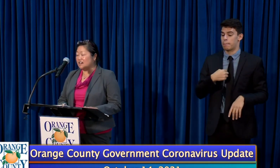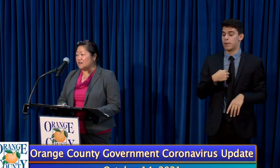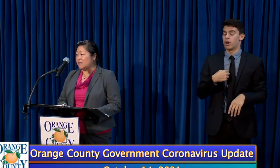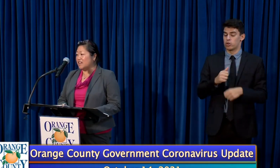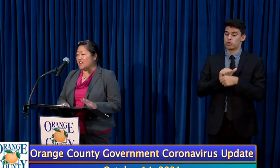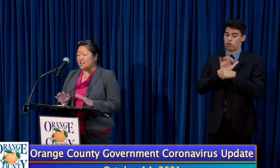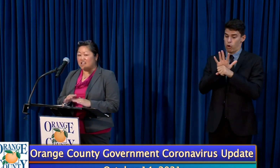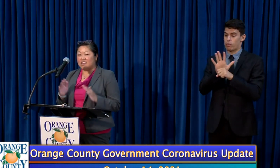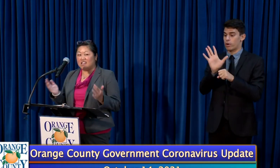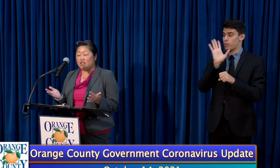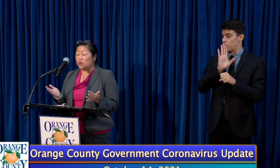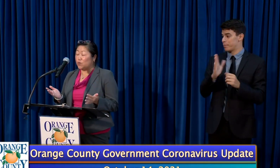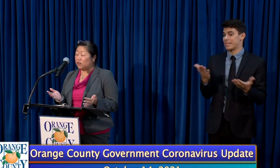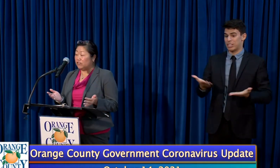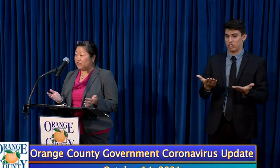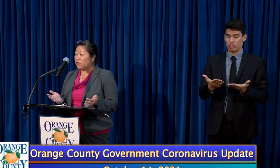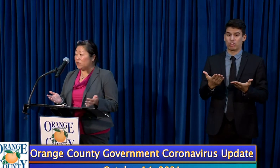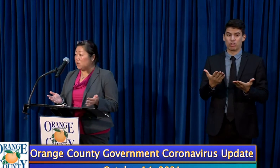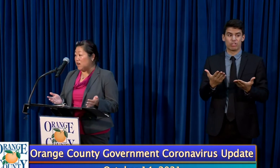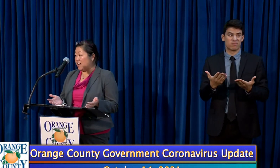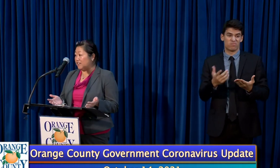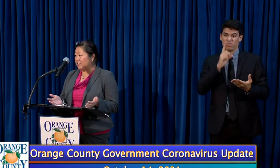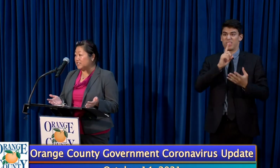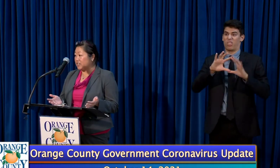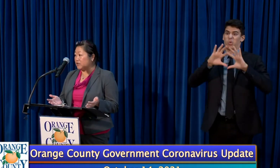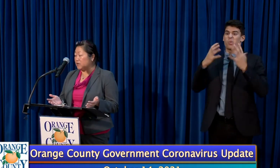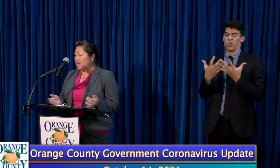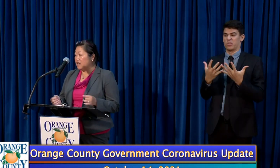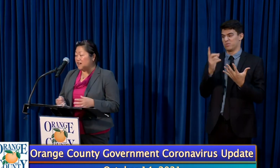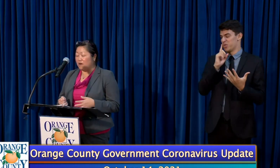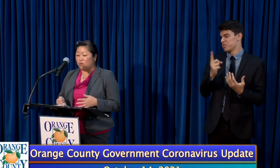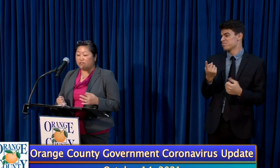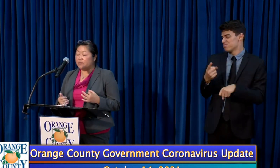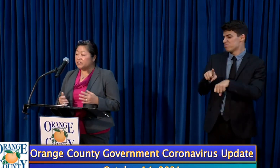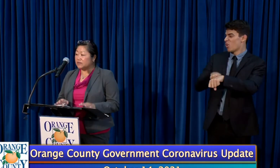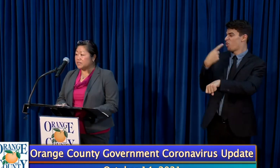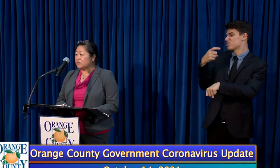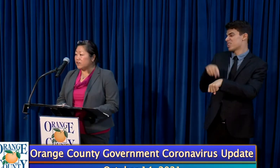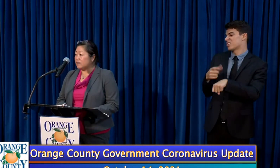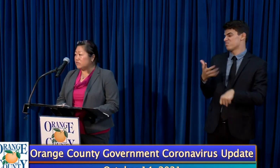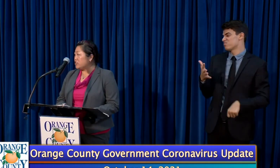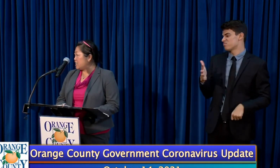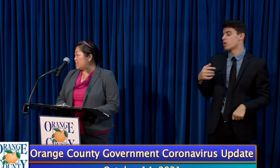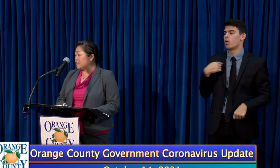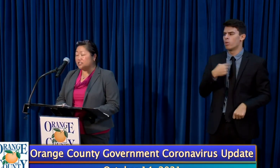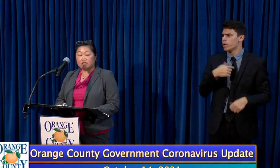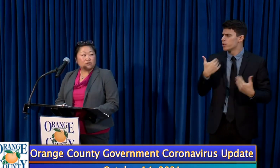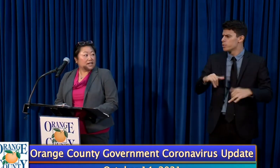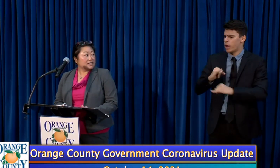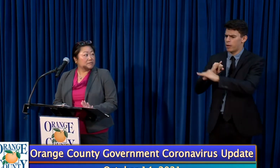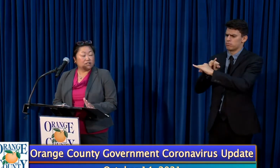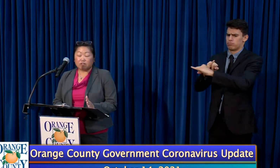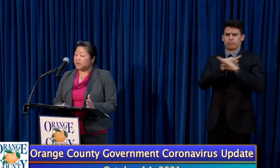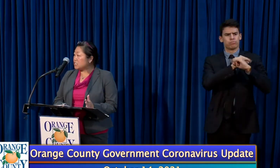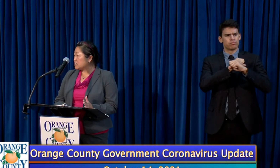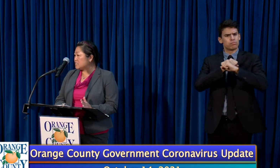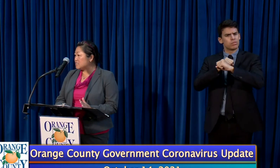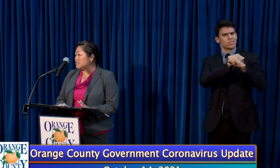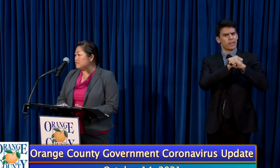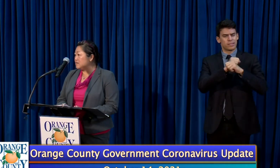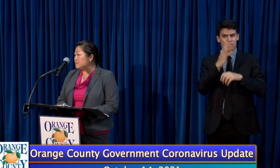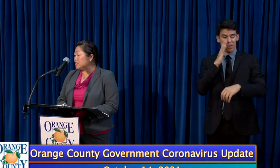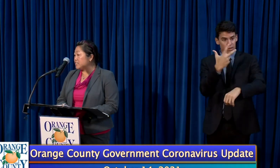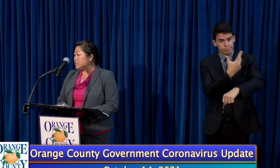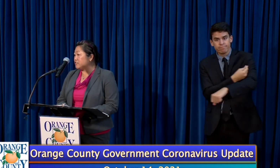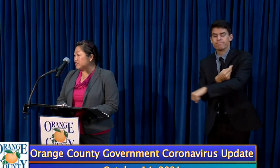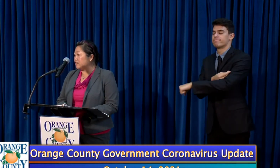us in the world for a while. So we've built up some great immunity here. So as the mayor had mentioned,